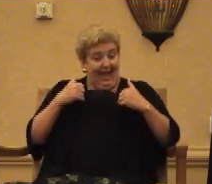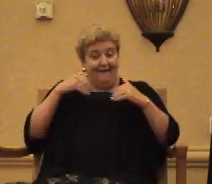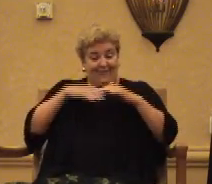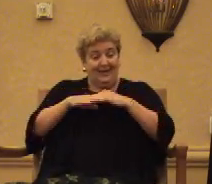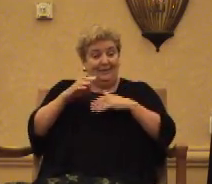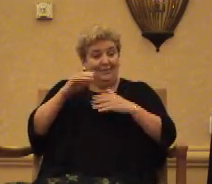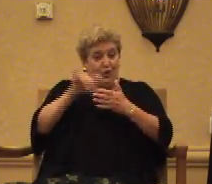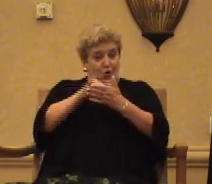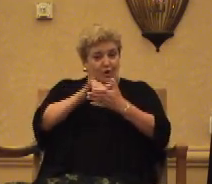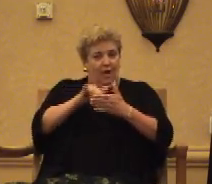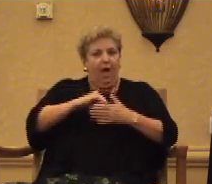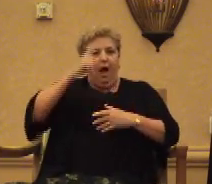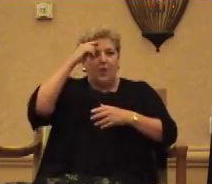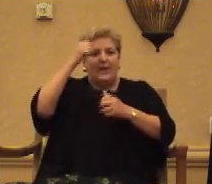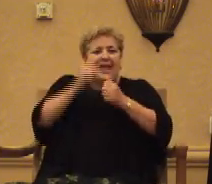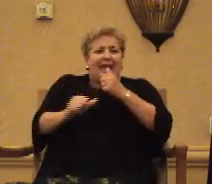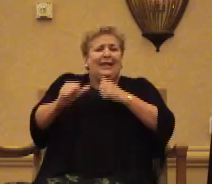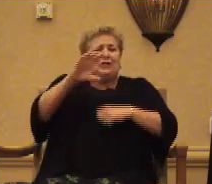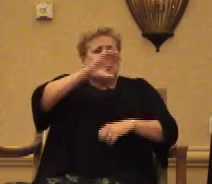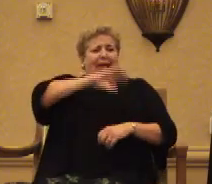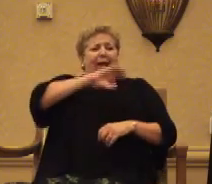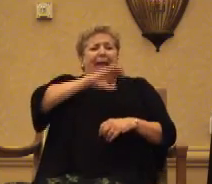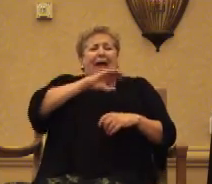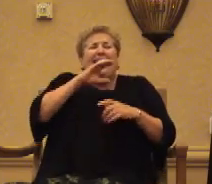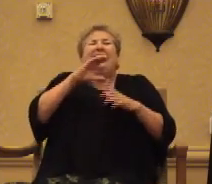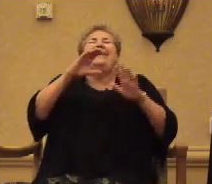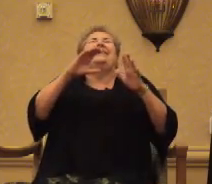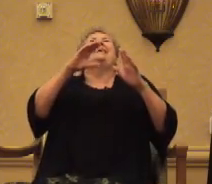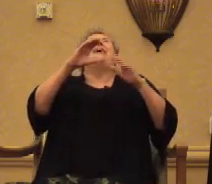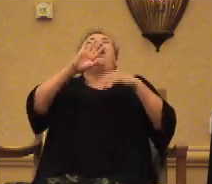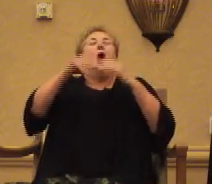cab was a cop. I mean, that'll make your head blow up. I mean,